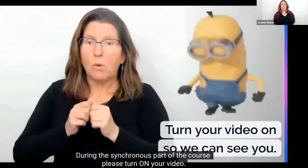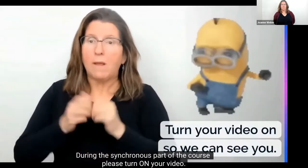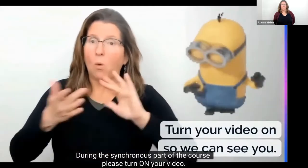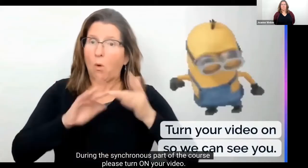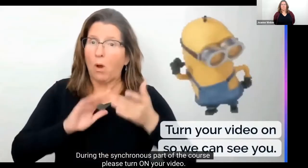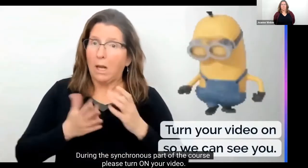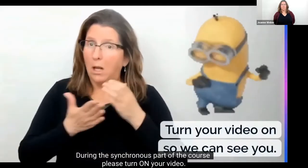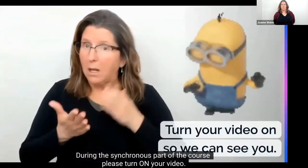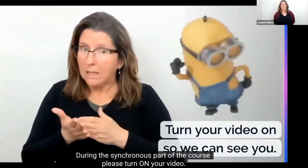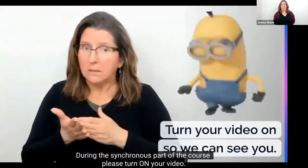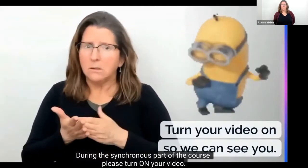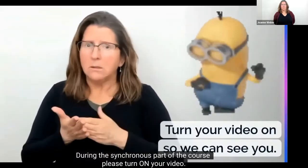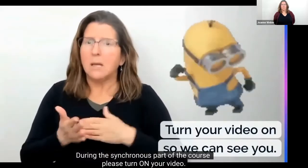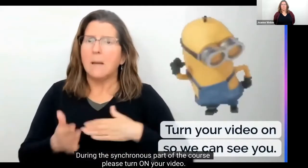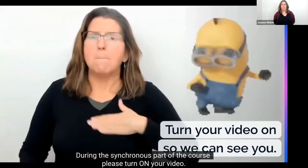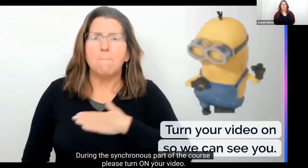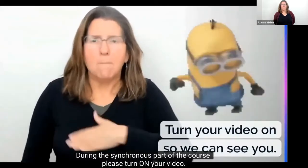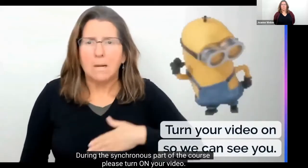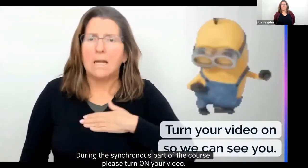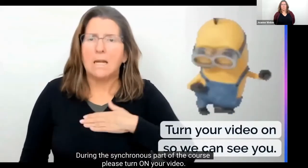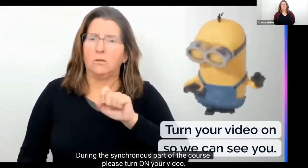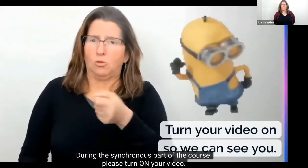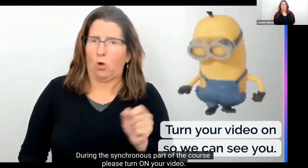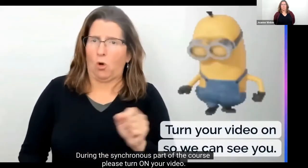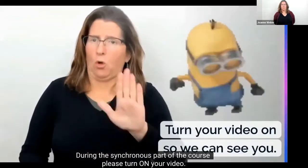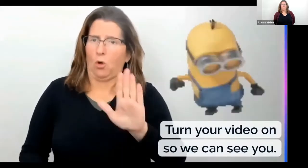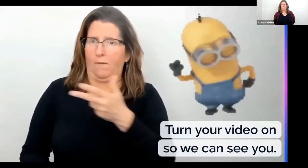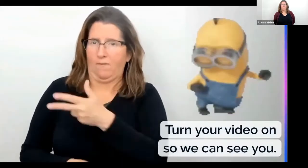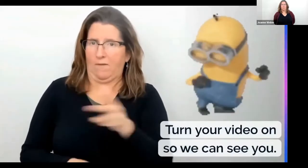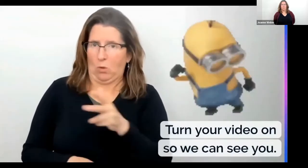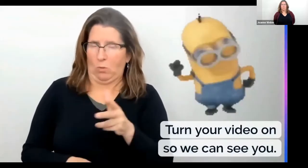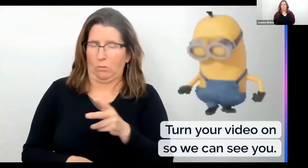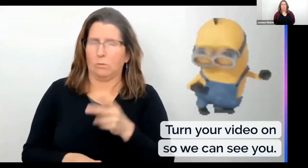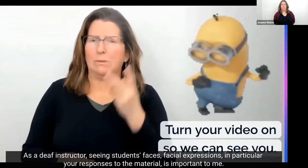During the synchronous part of the course, please turn on your video.